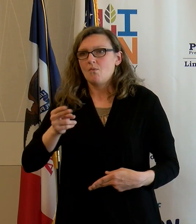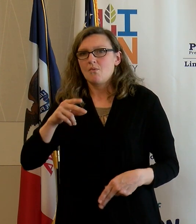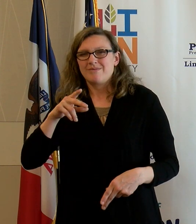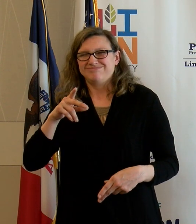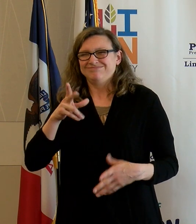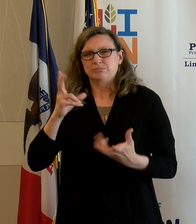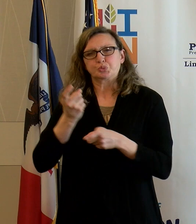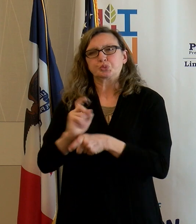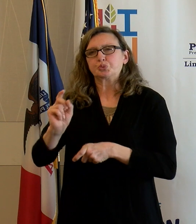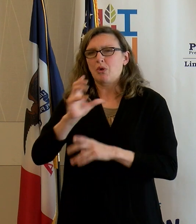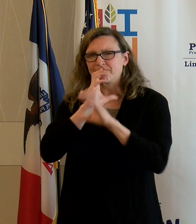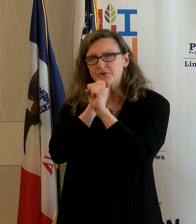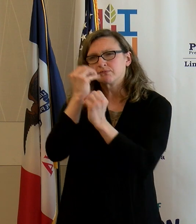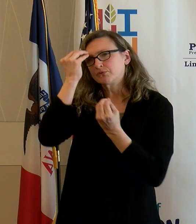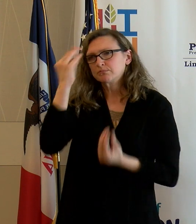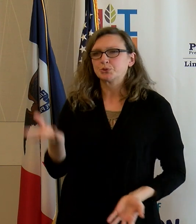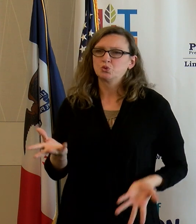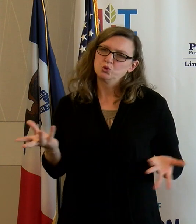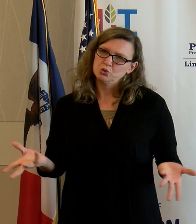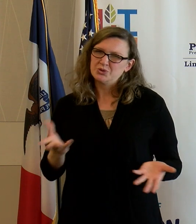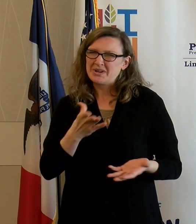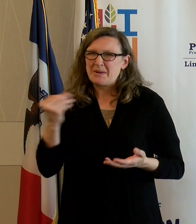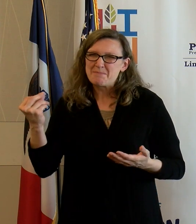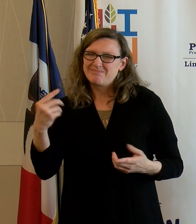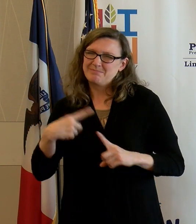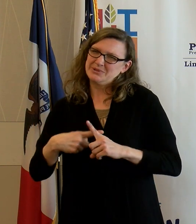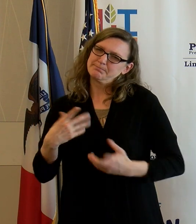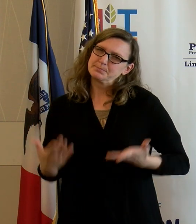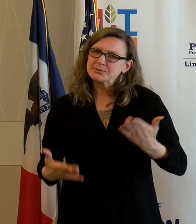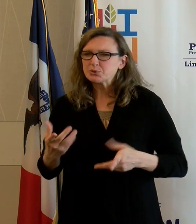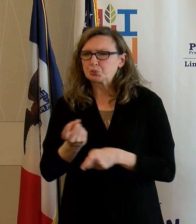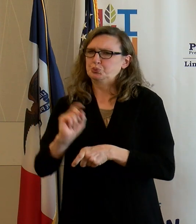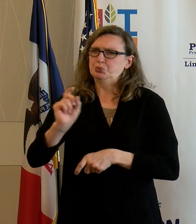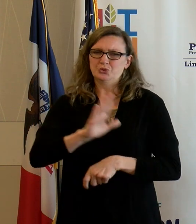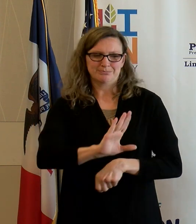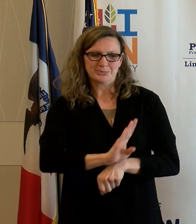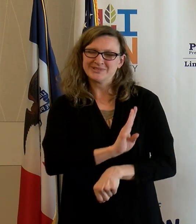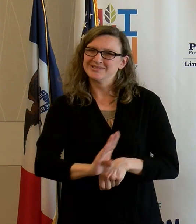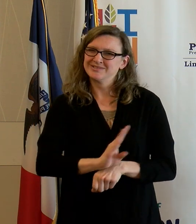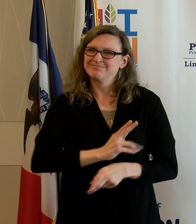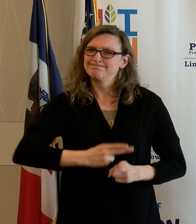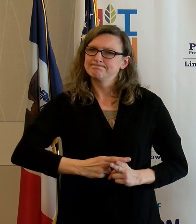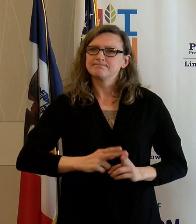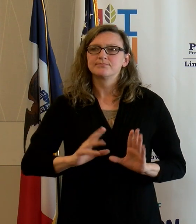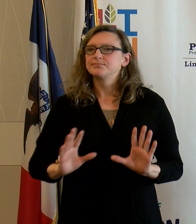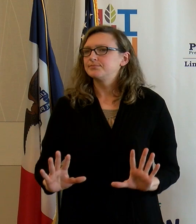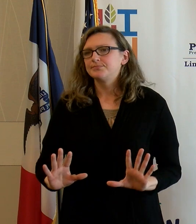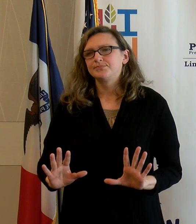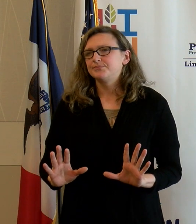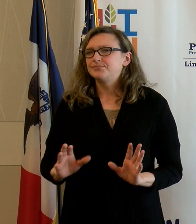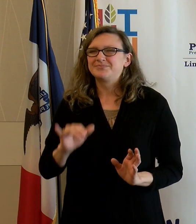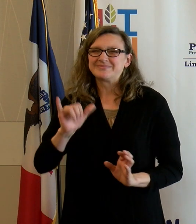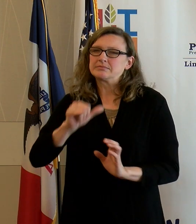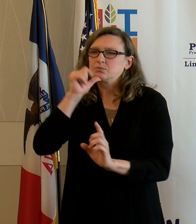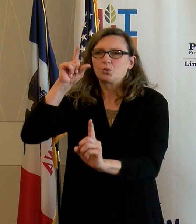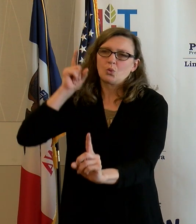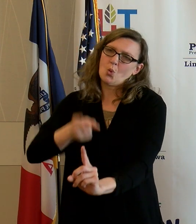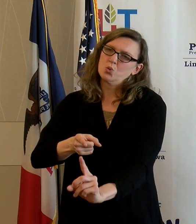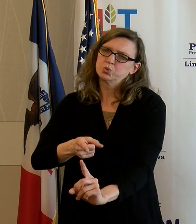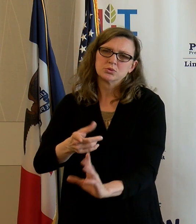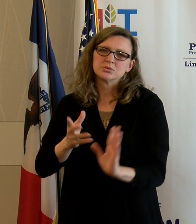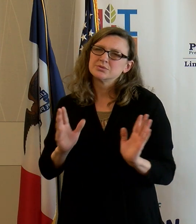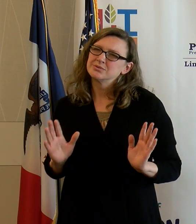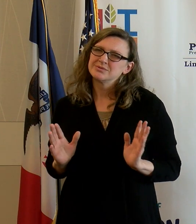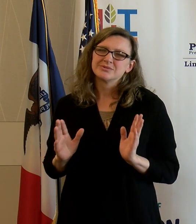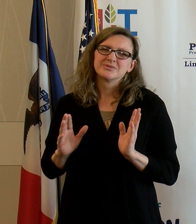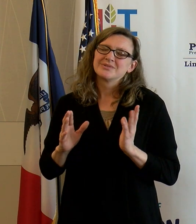look at individuals that are sick, when we look at individuals that have unfortunately died, we don't want to be naming those individuals. We want those families to be able to take care of their